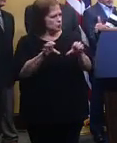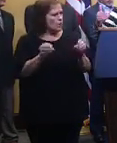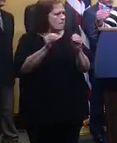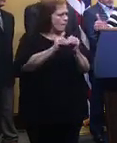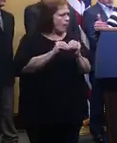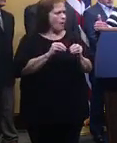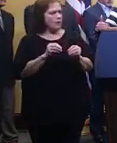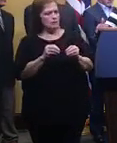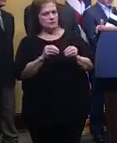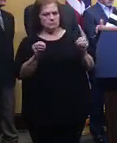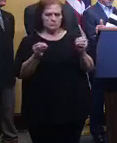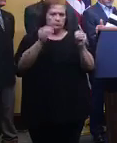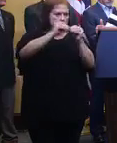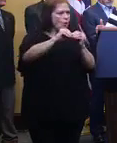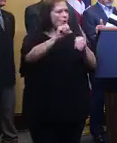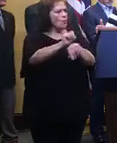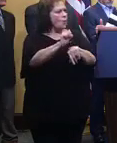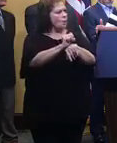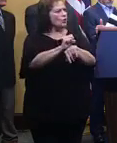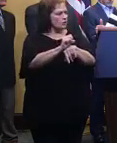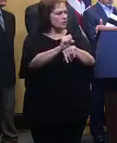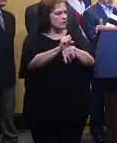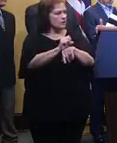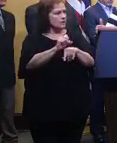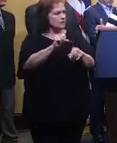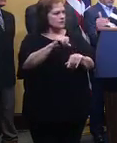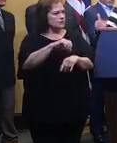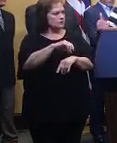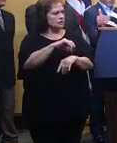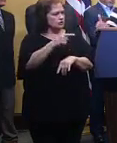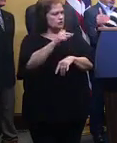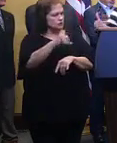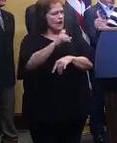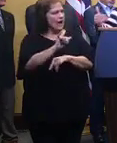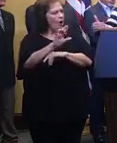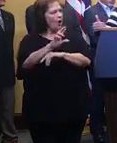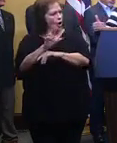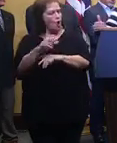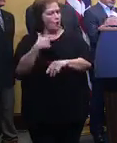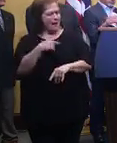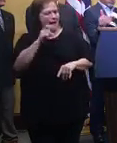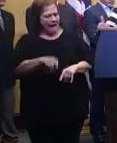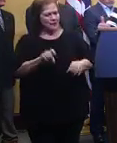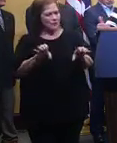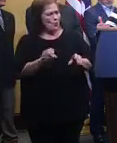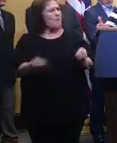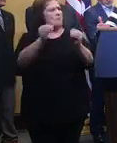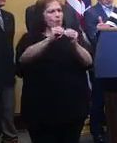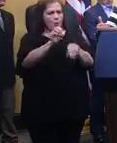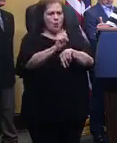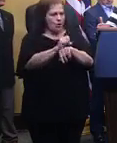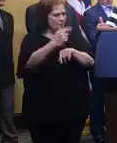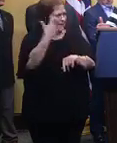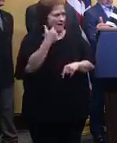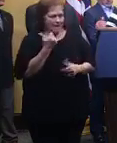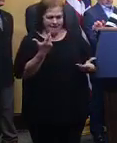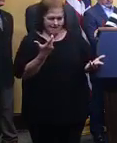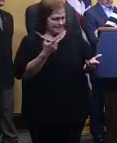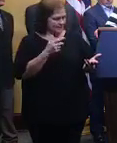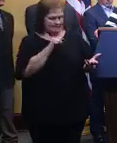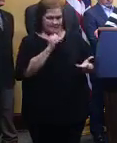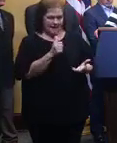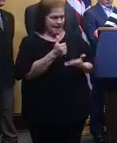go beyond just the scope of work or JIRR, and we have to go beyond that because it's not meeting the needs of our